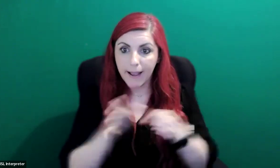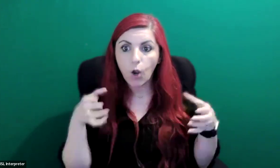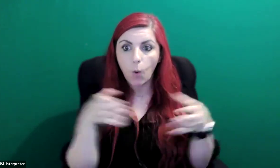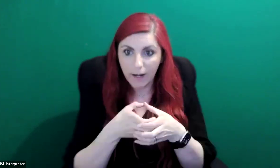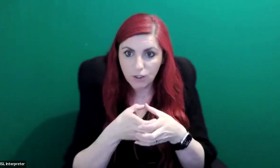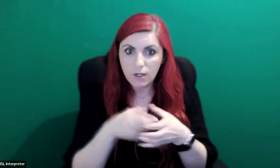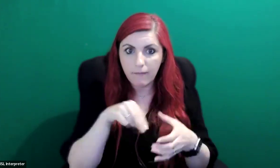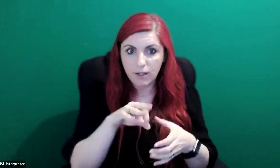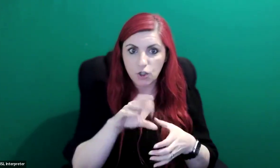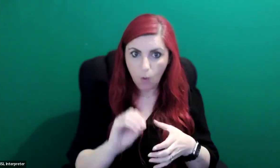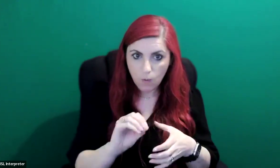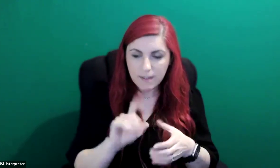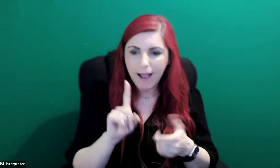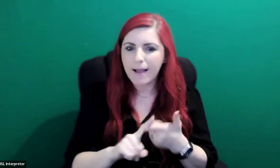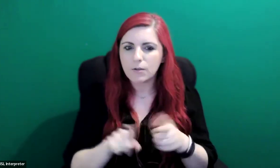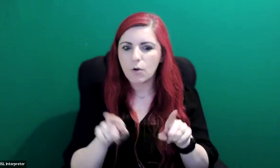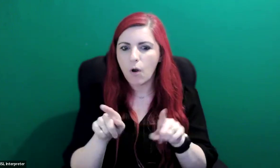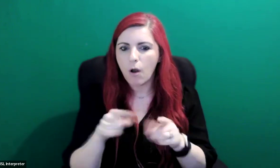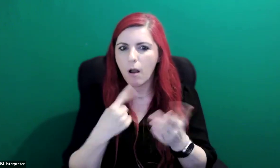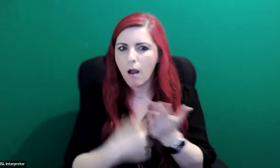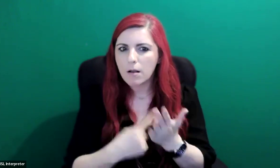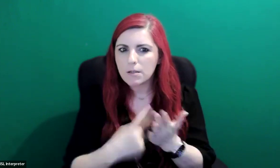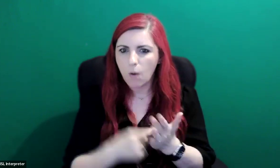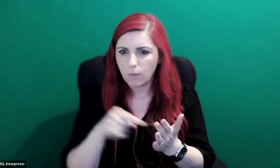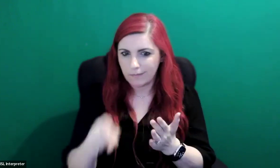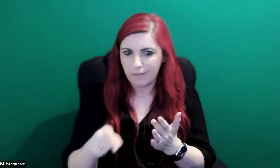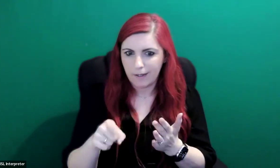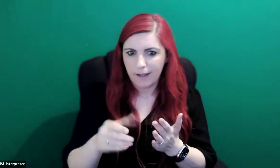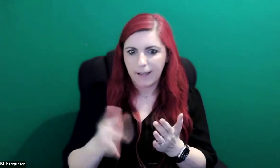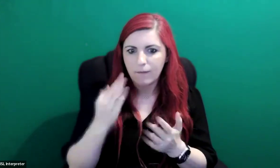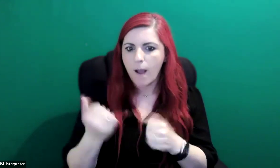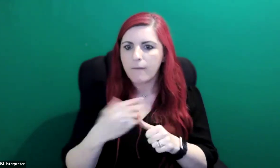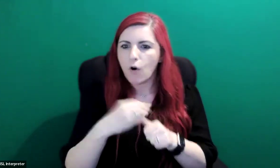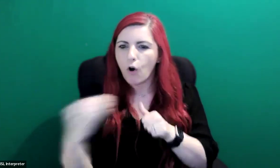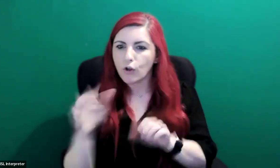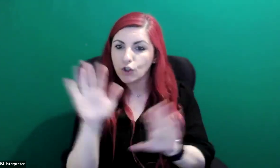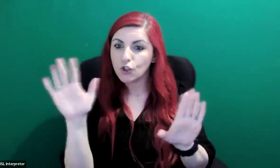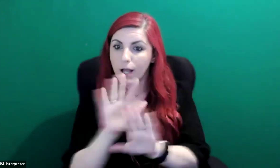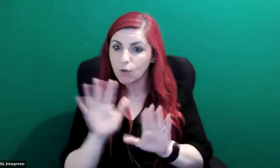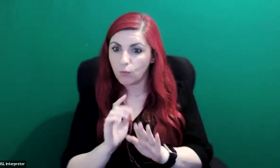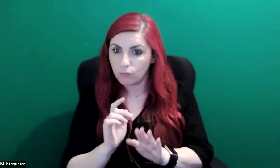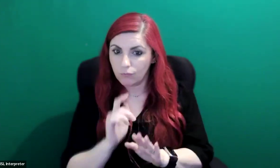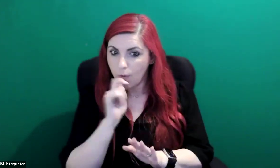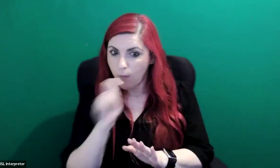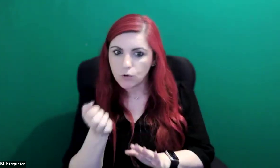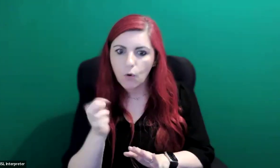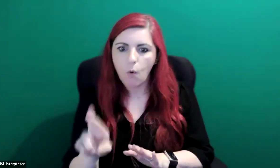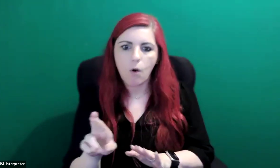also, if you give either in this alternative report or in the submissions